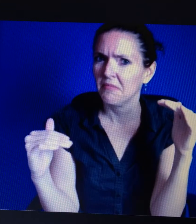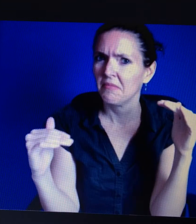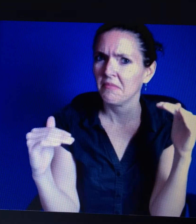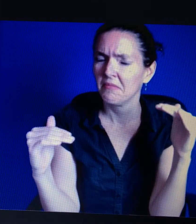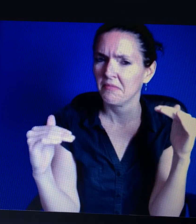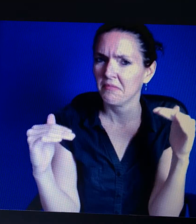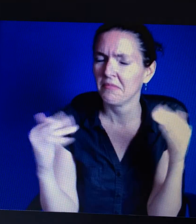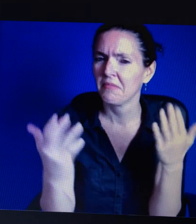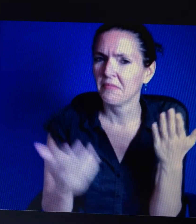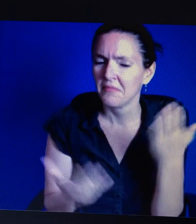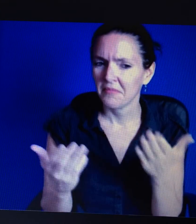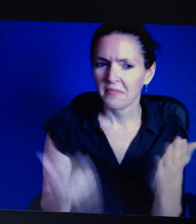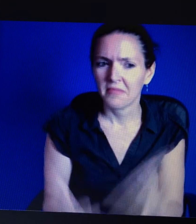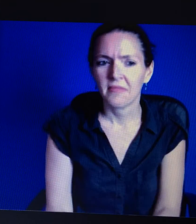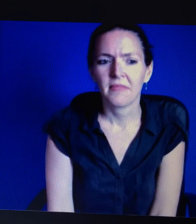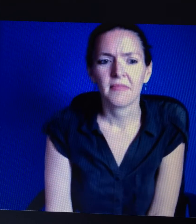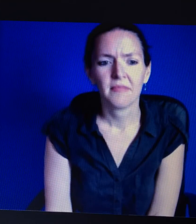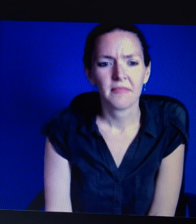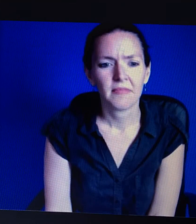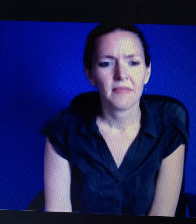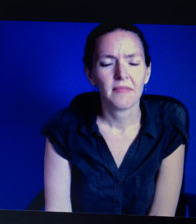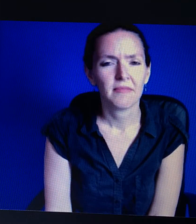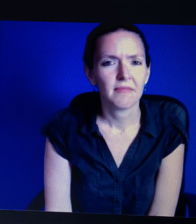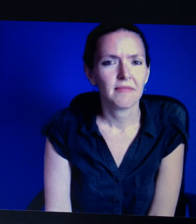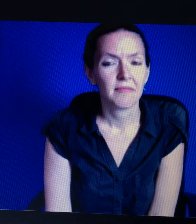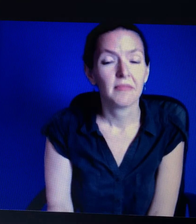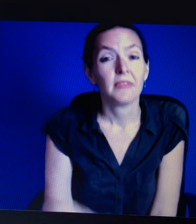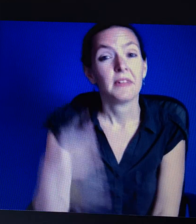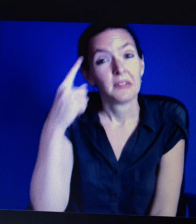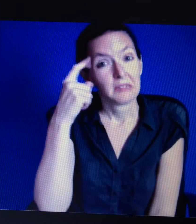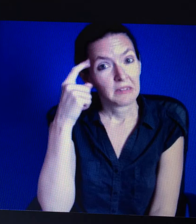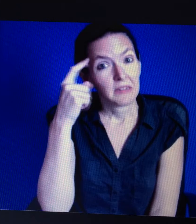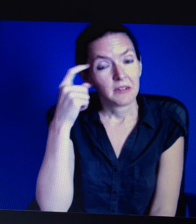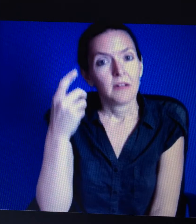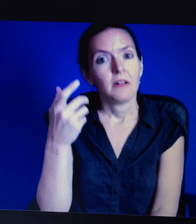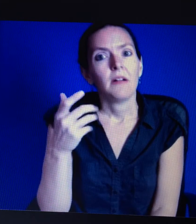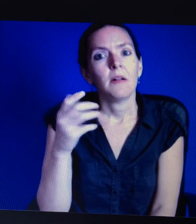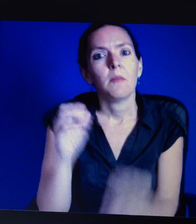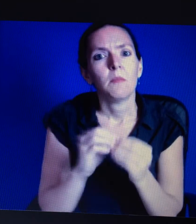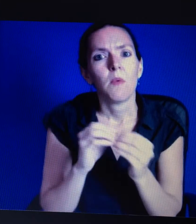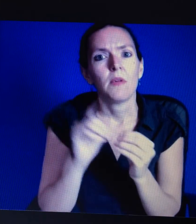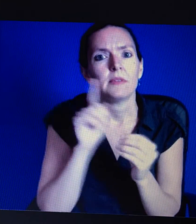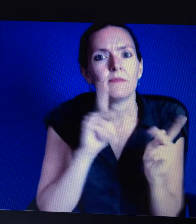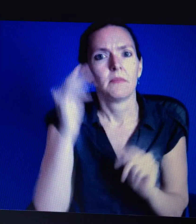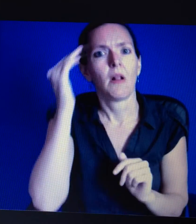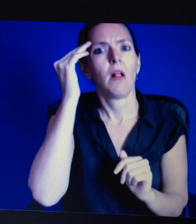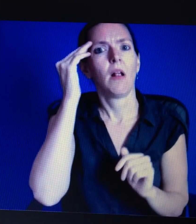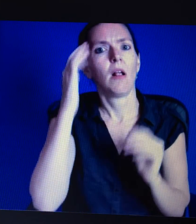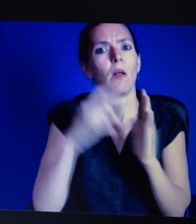It was published in 1992, and a lot of years have passed, and 80% of name